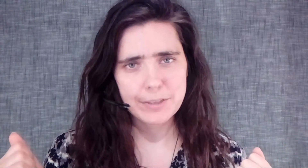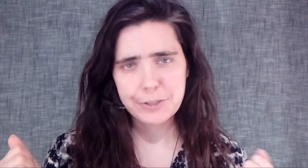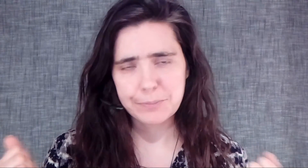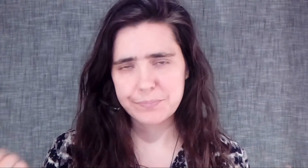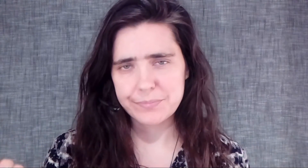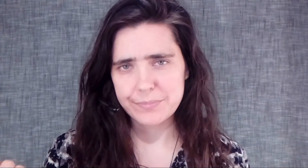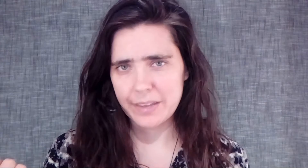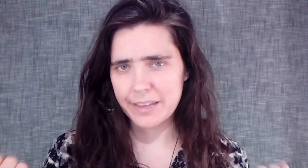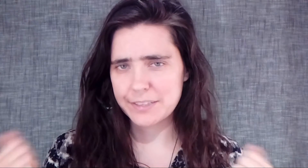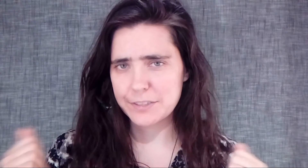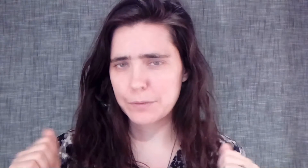Language, ASL.